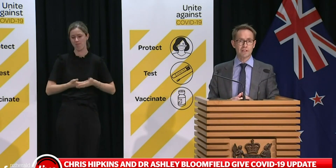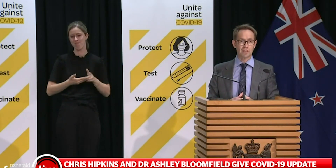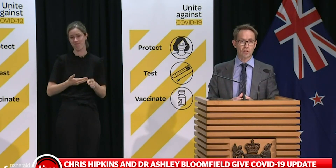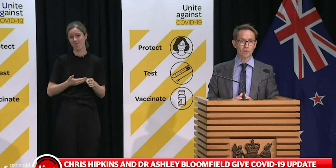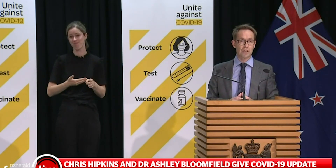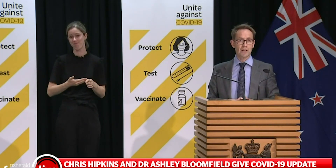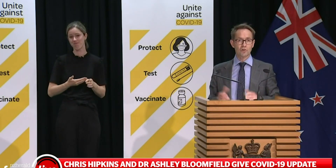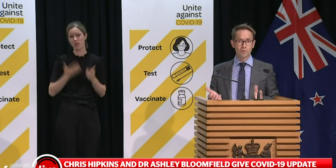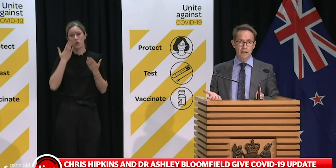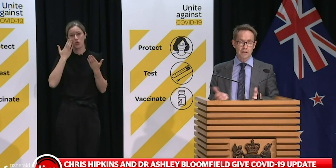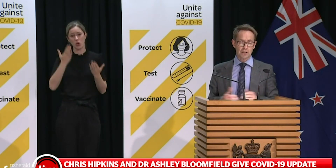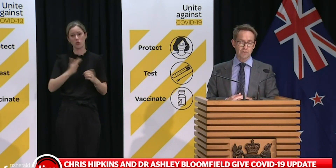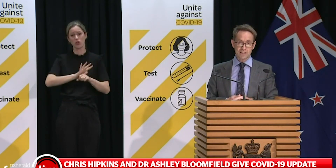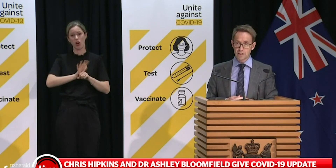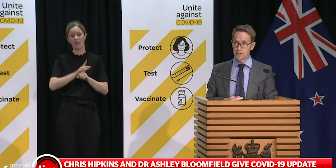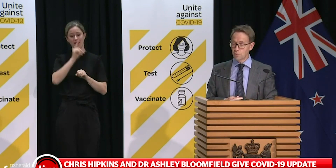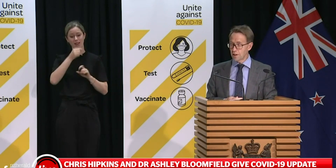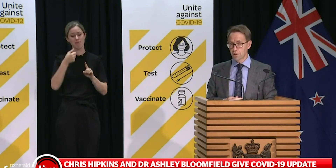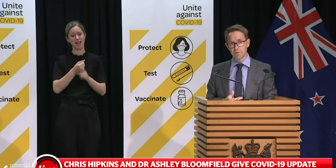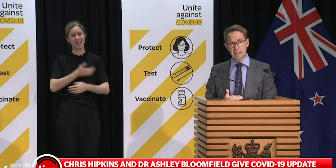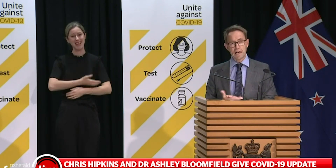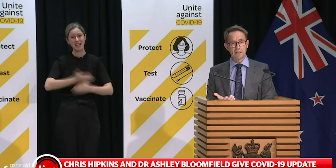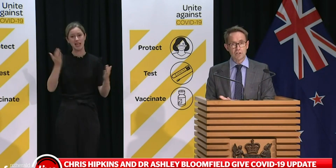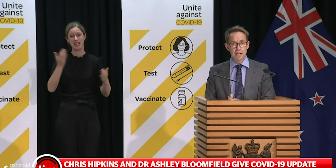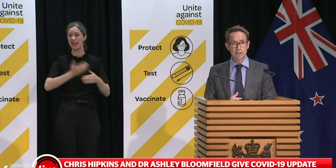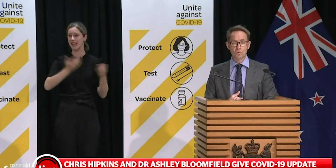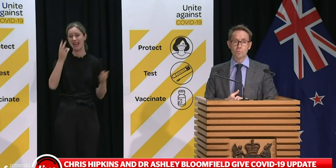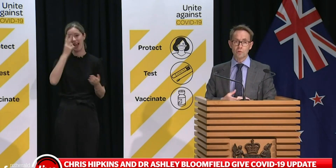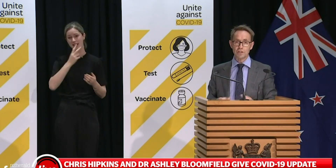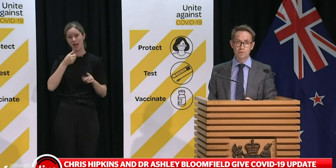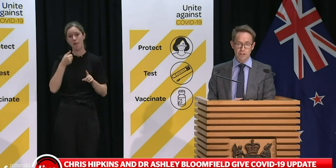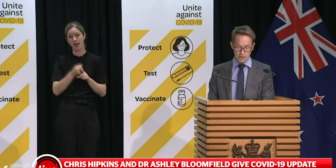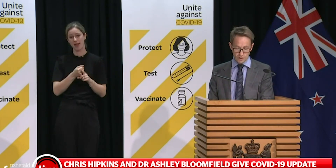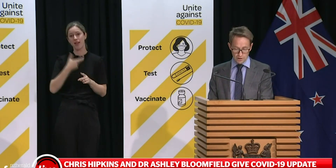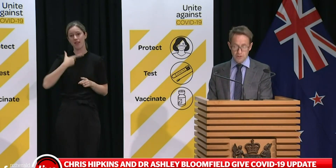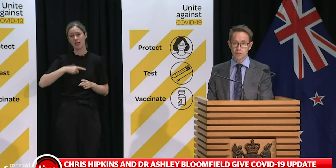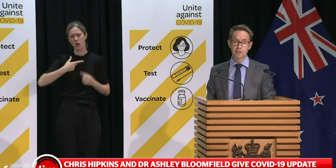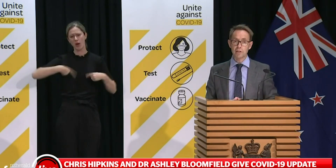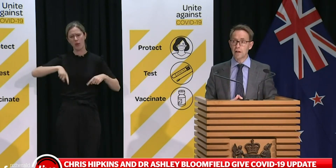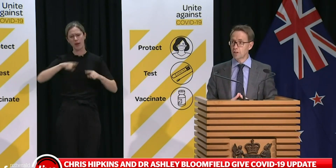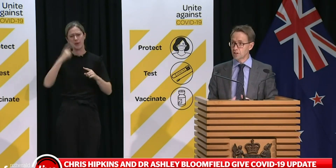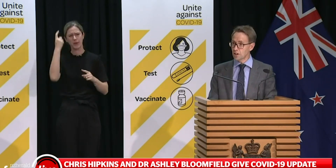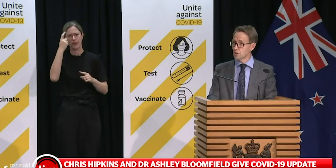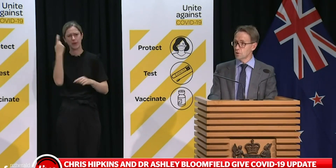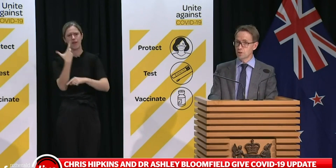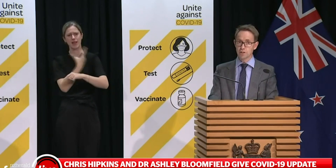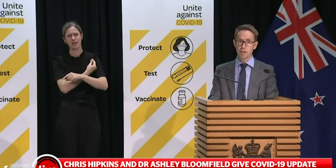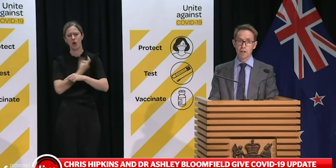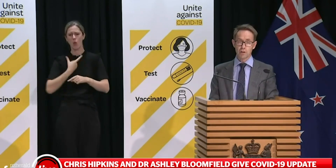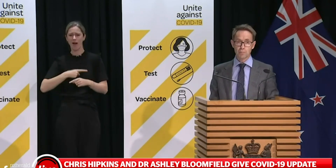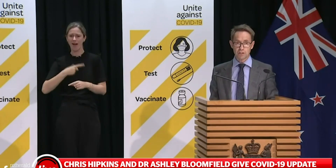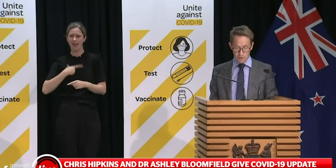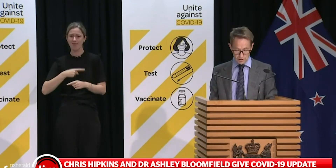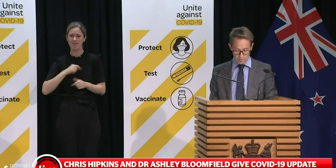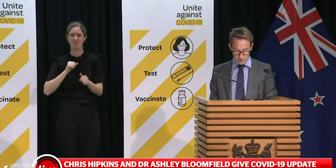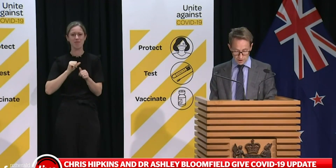COVID can affect anyone of any age, and all the more reason for us to think seriously about vaccination, because it's